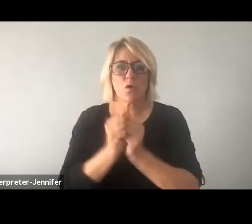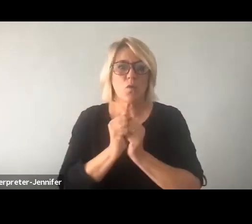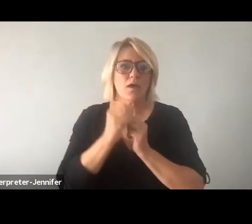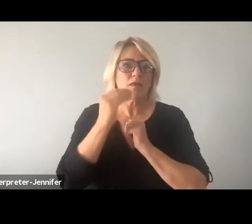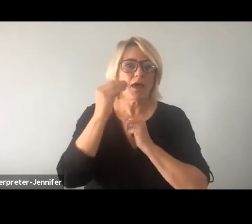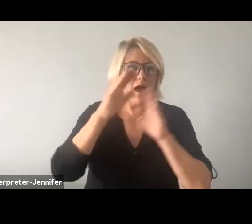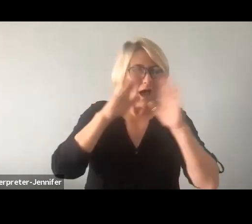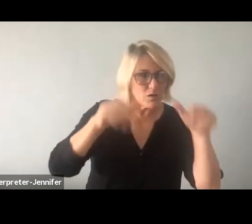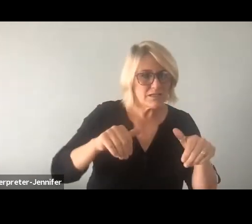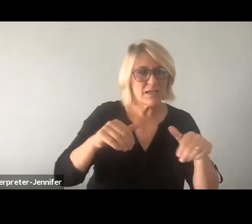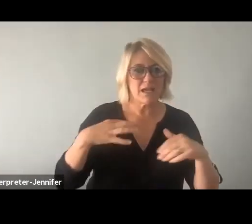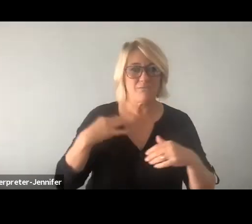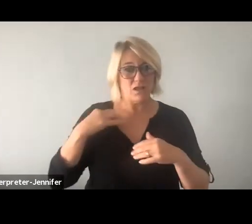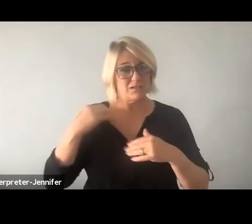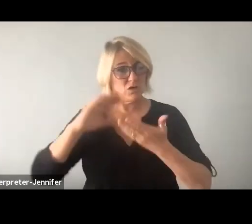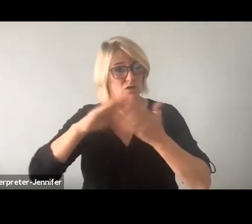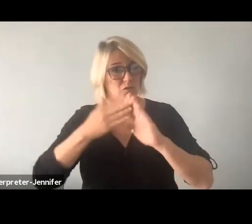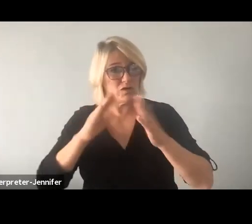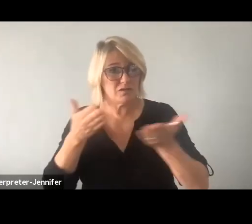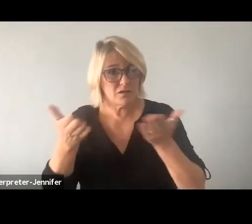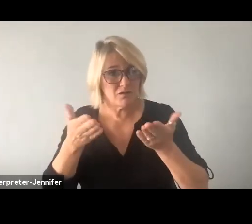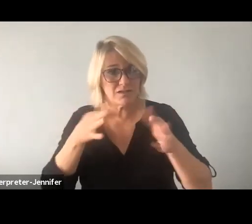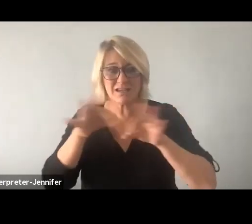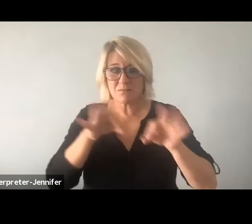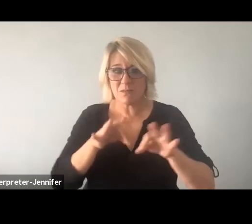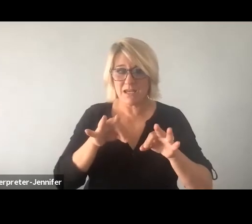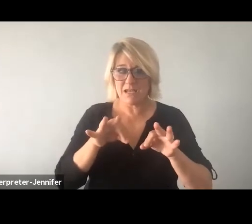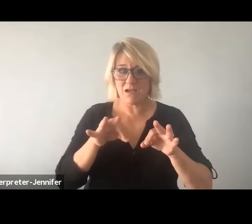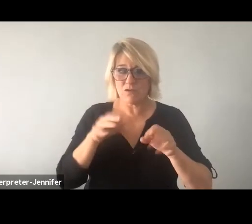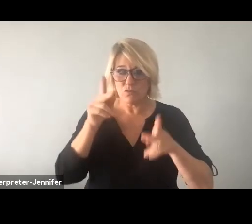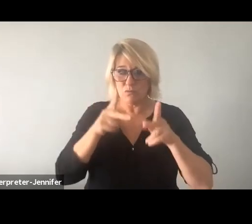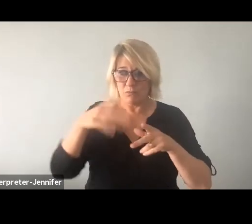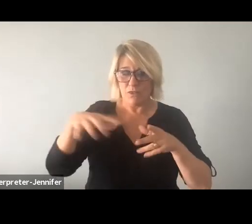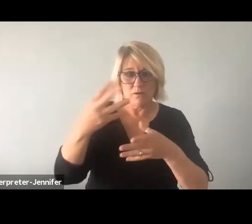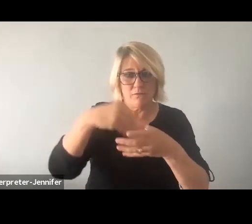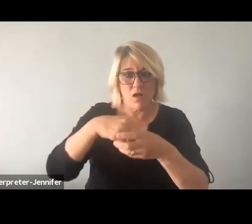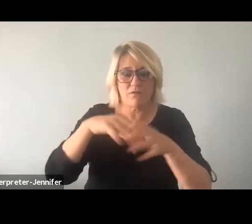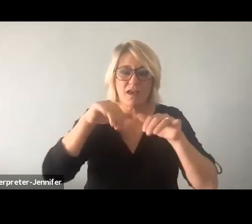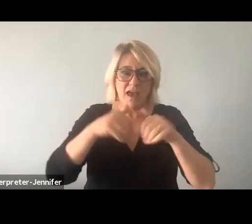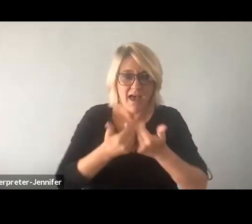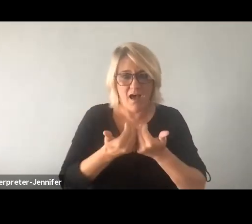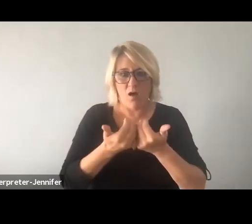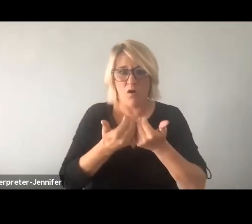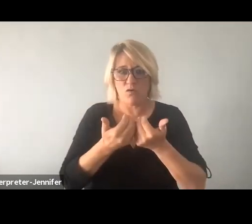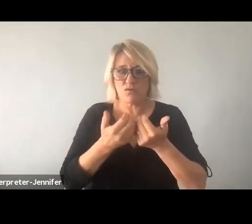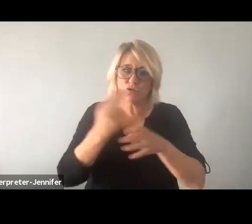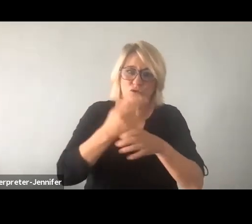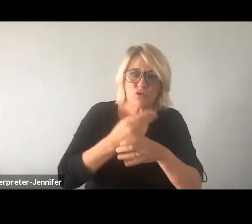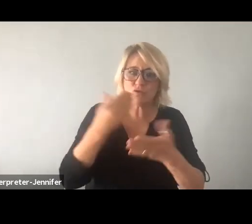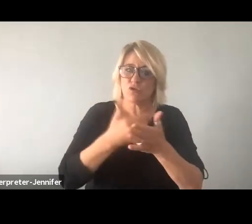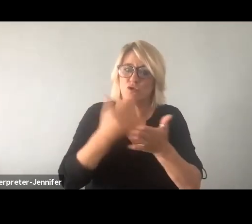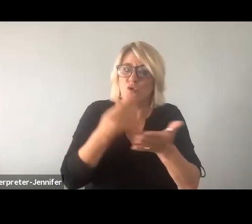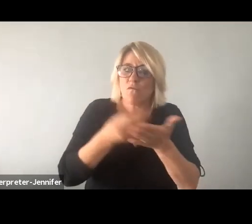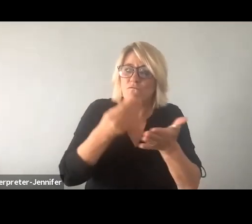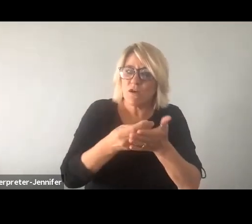Voluntary Community Services, explaining to stakeholders how to leverage these new funding opportunities. And